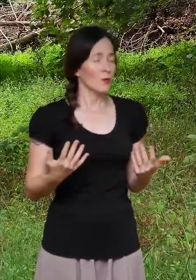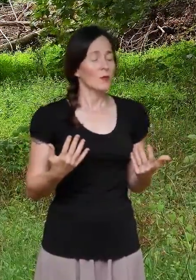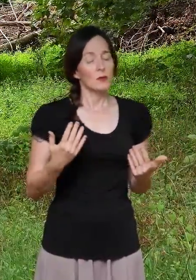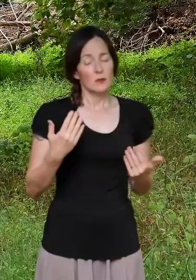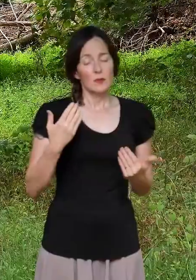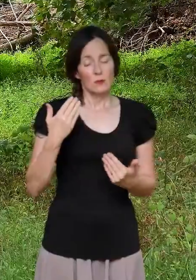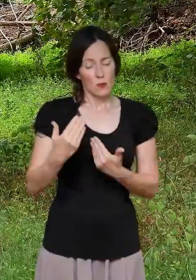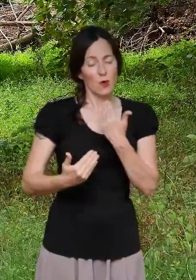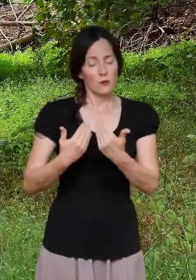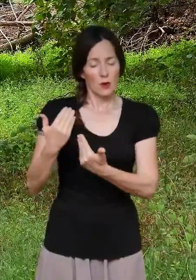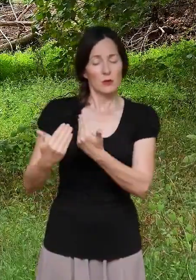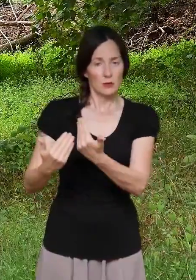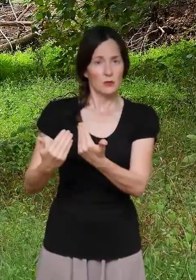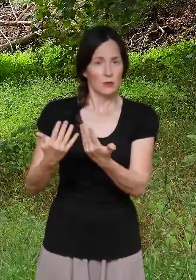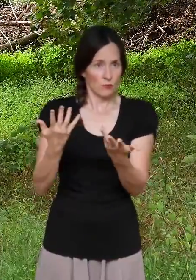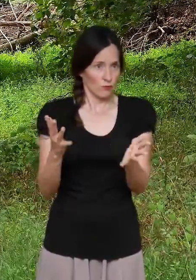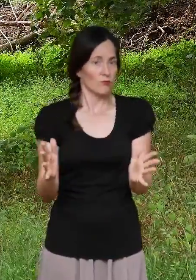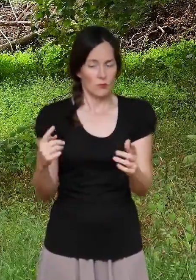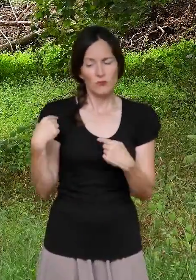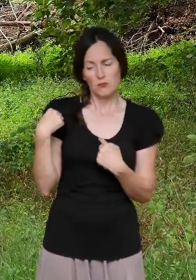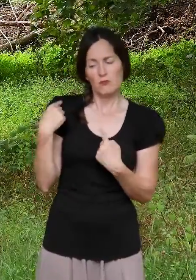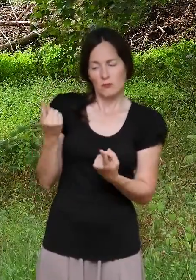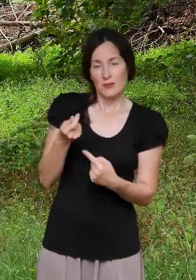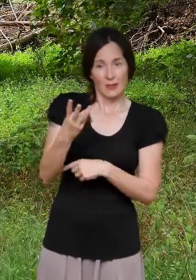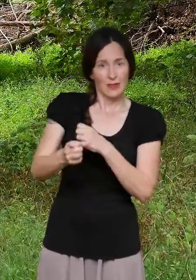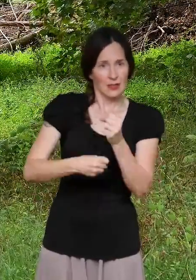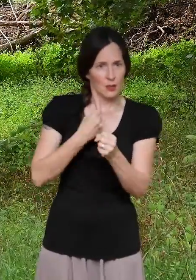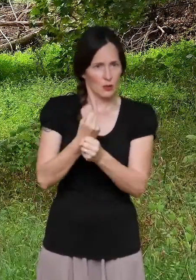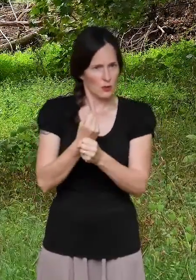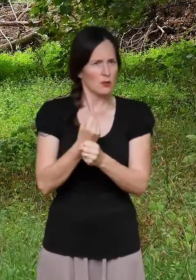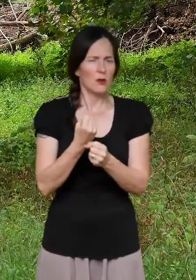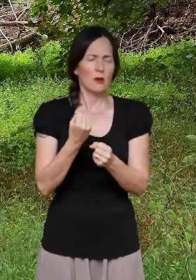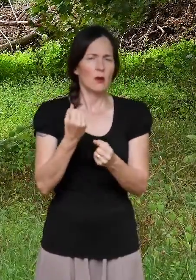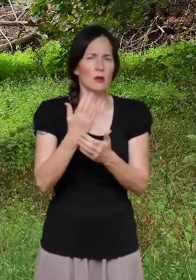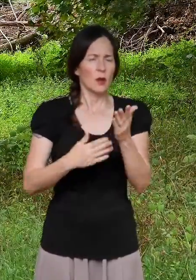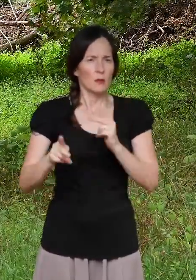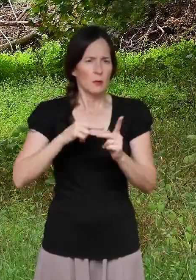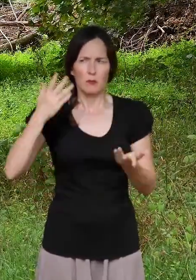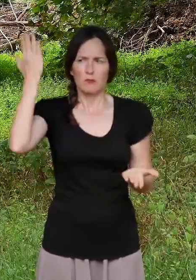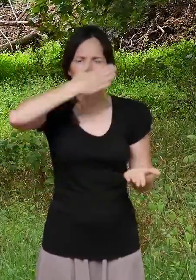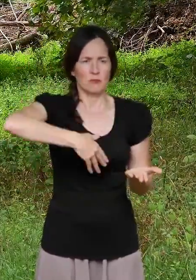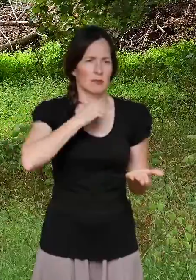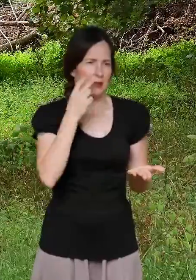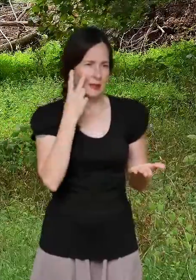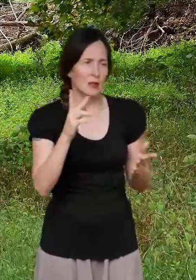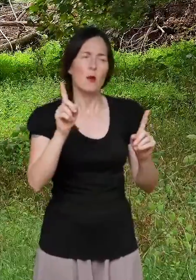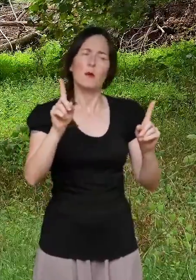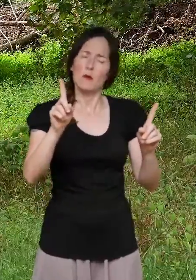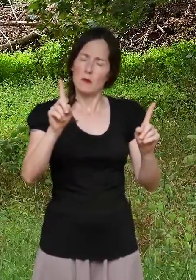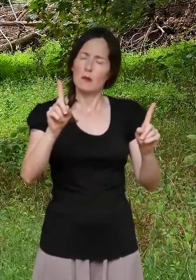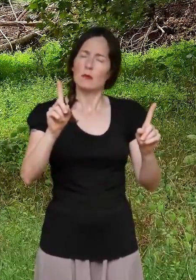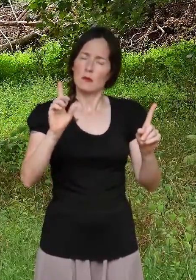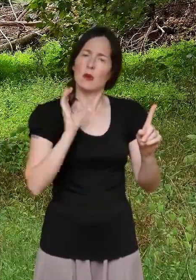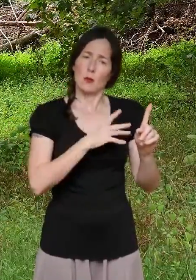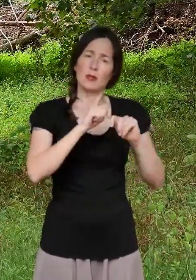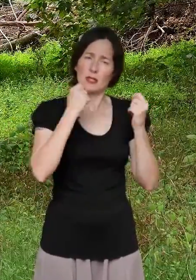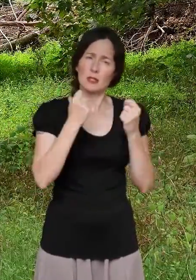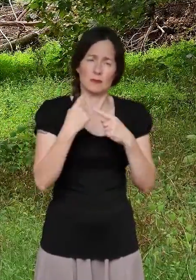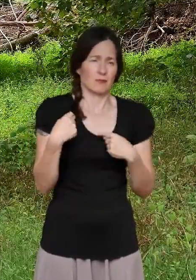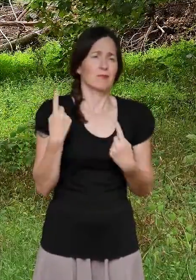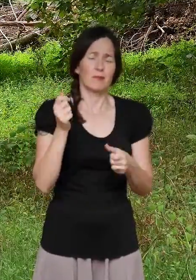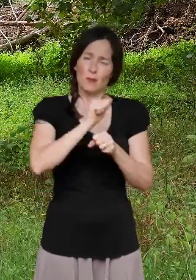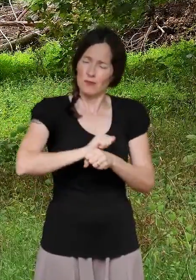we've received between $16 and $20 million from the state for Ellicott City projects, including more than $2.4